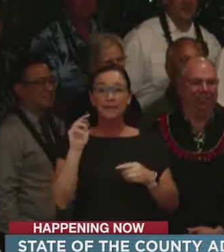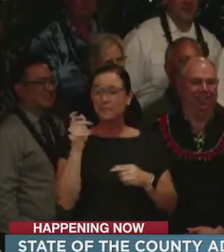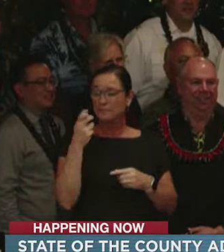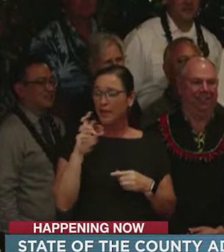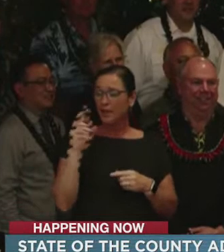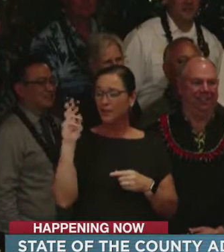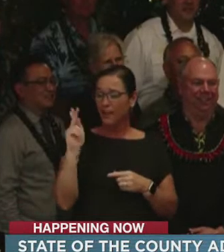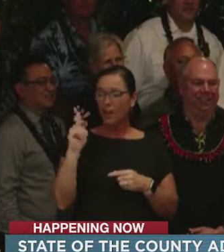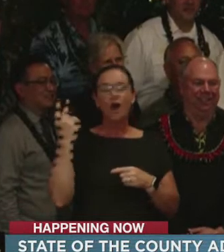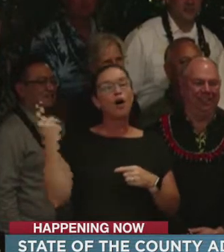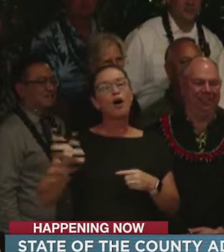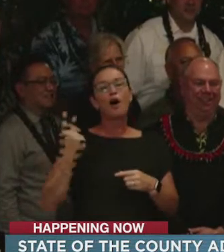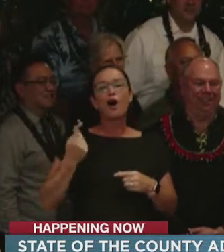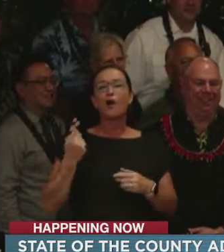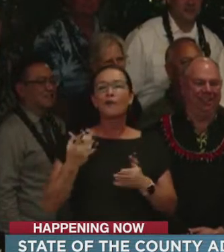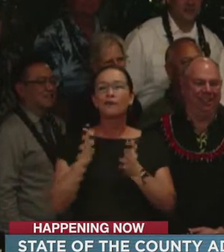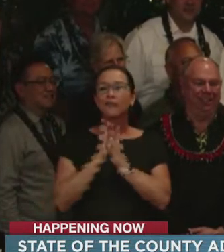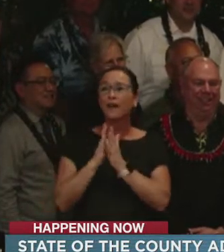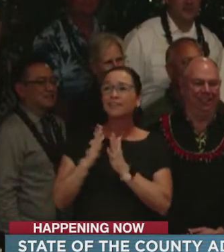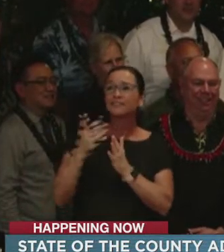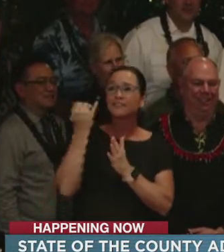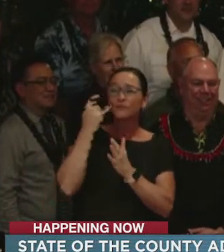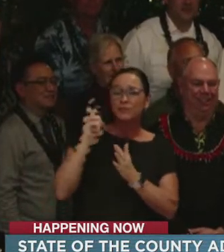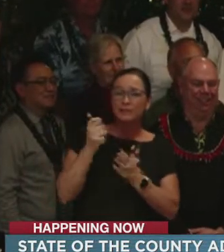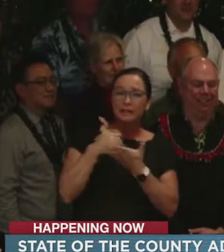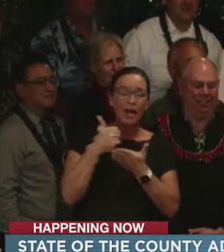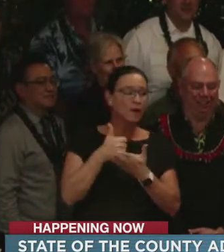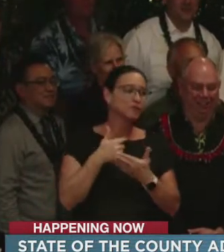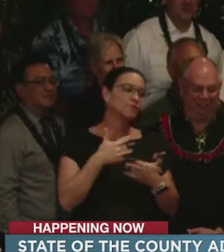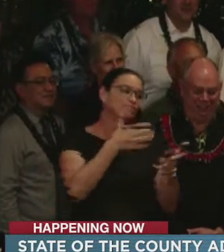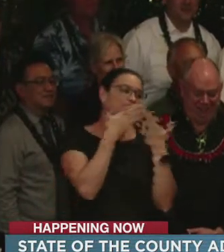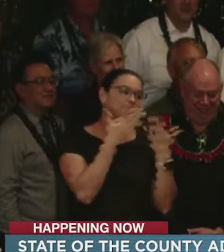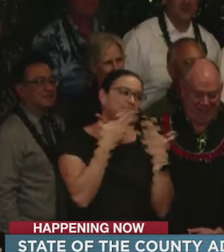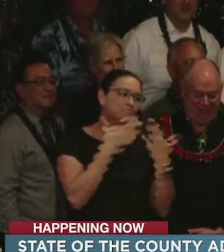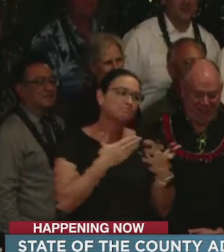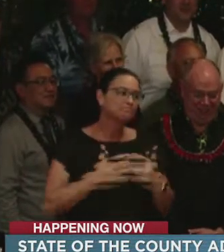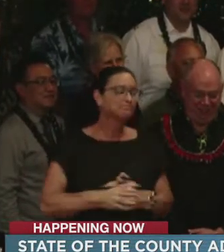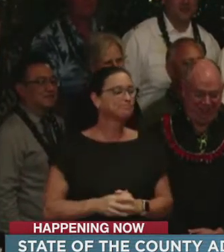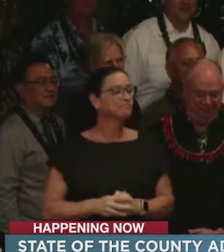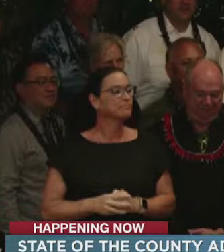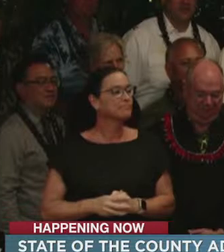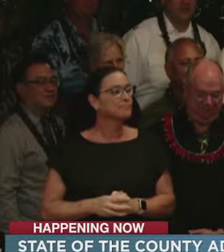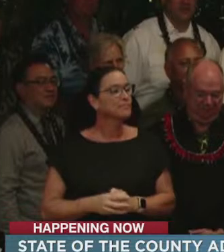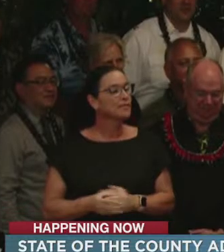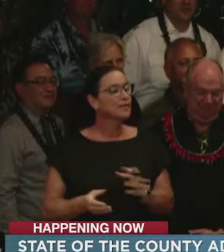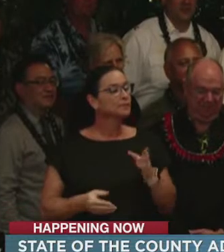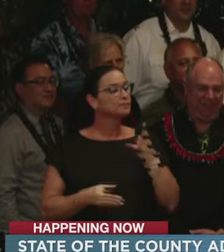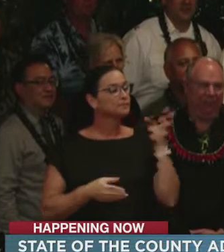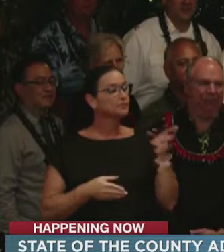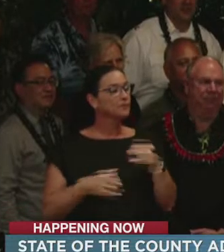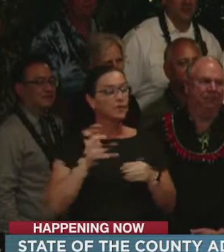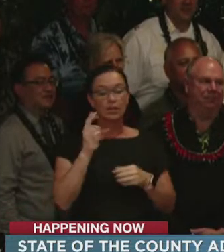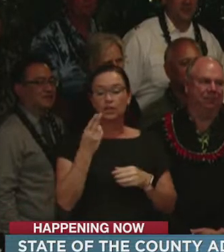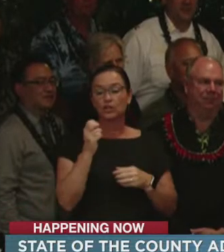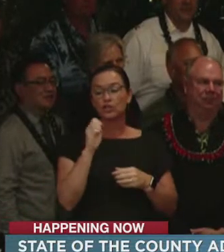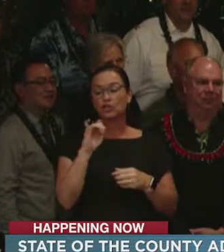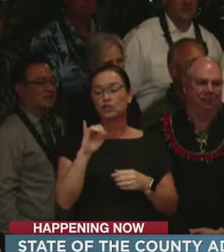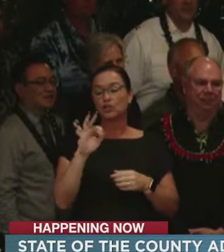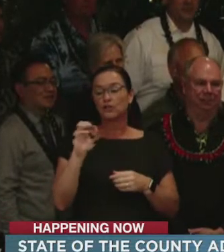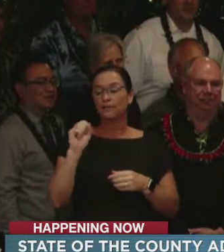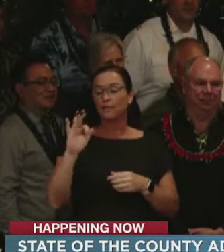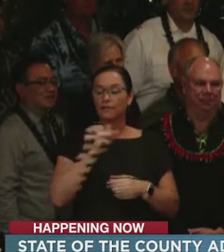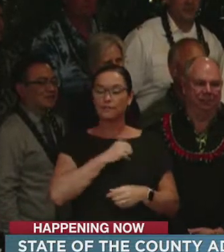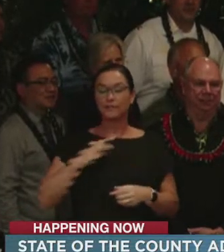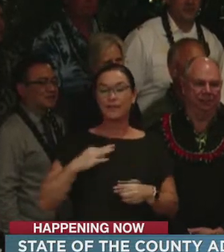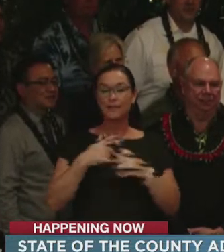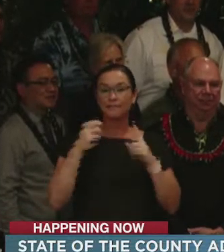one to call and ask if we need any help. Really appreciate you, Mayor. Chief of Staff from Maui, Leo